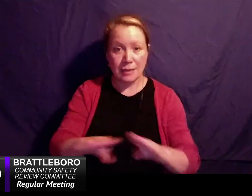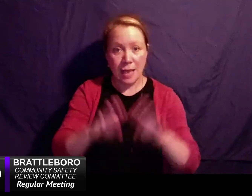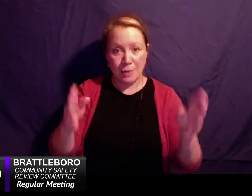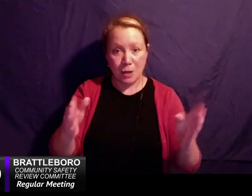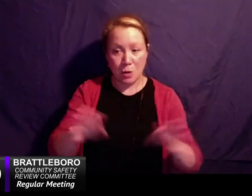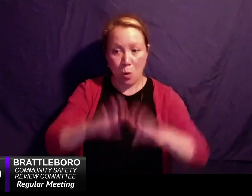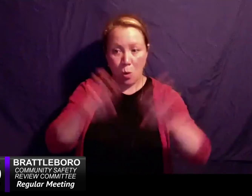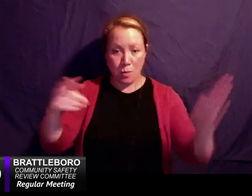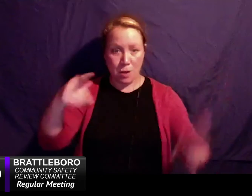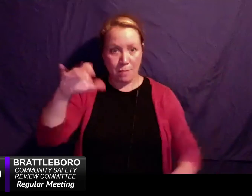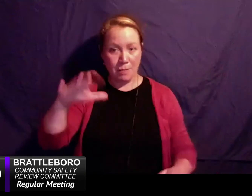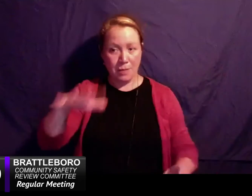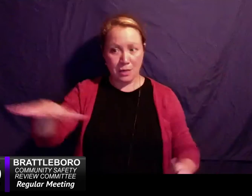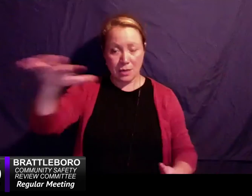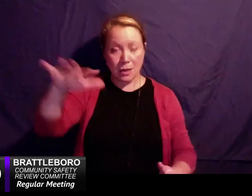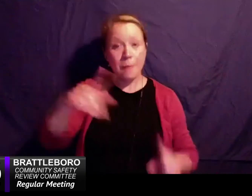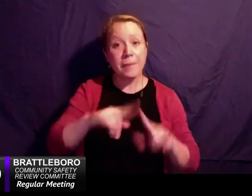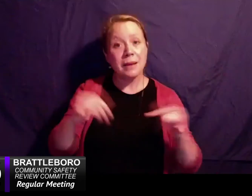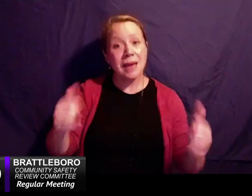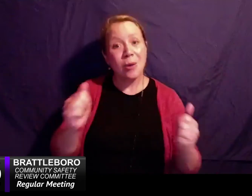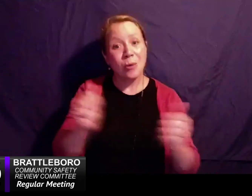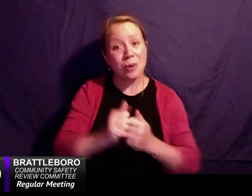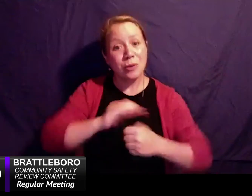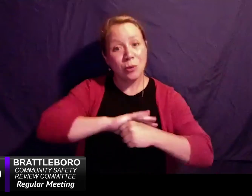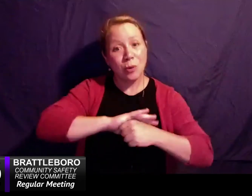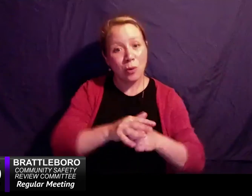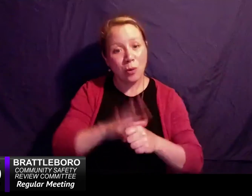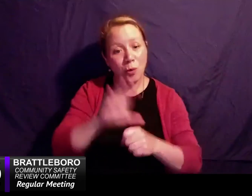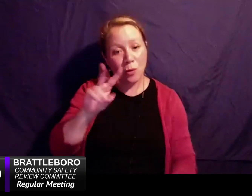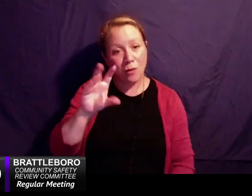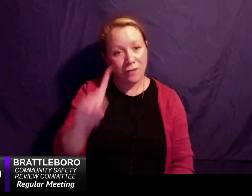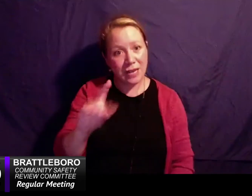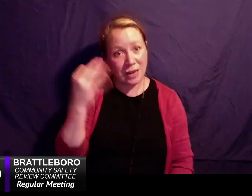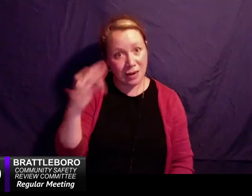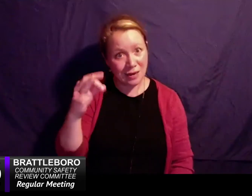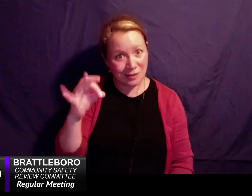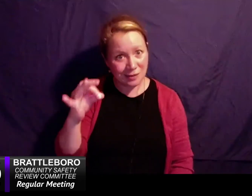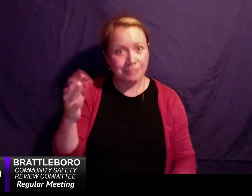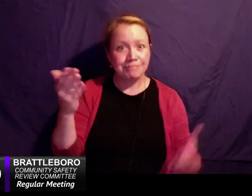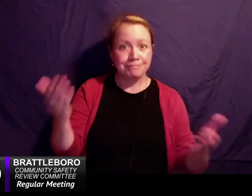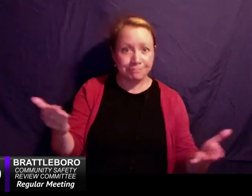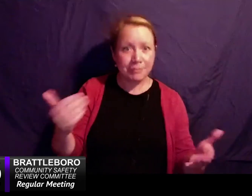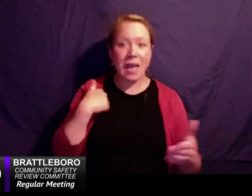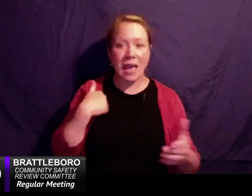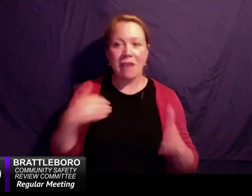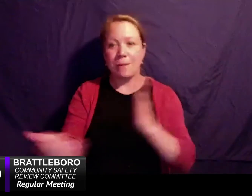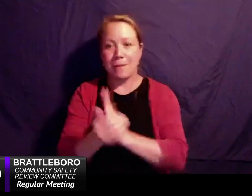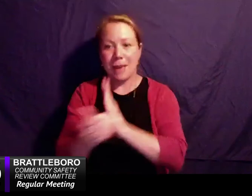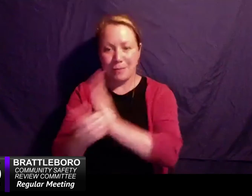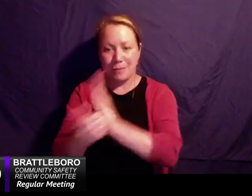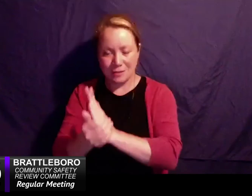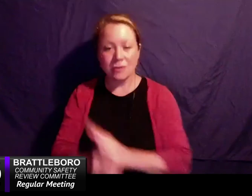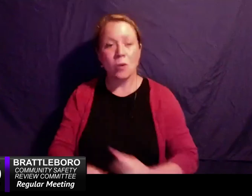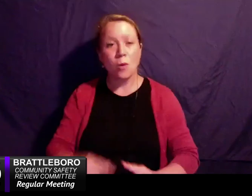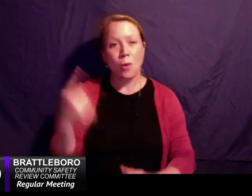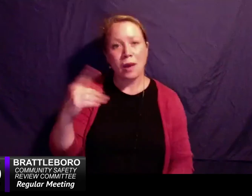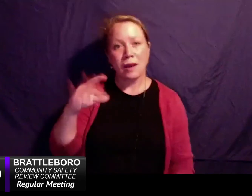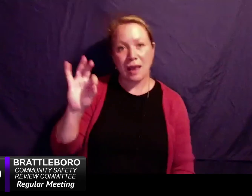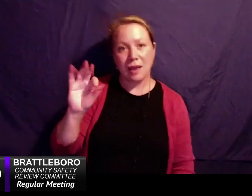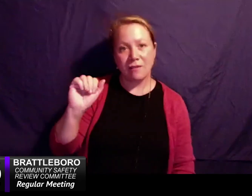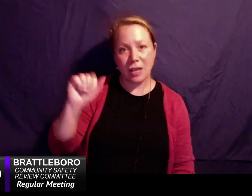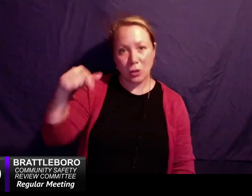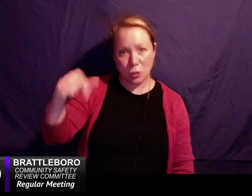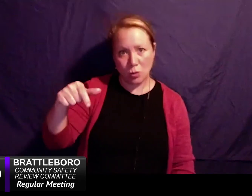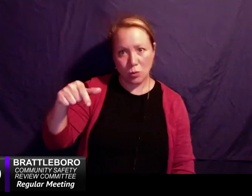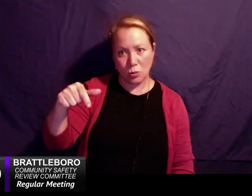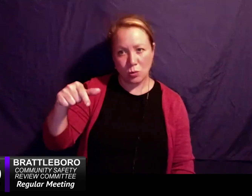public because of COVID-19. There are amendments. One of the FAQs, one of the